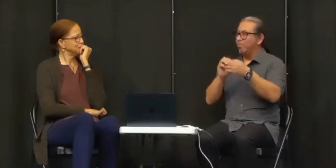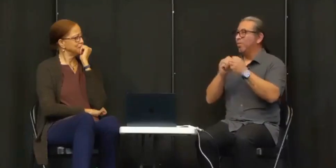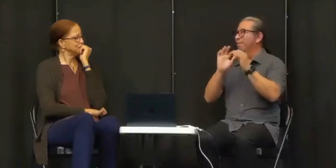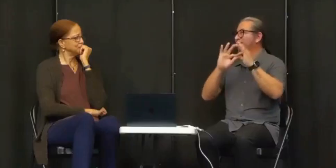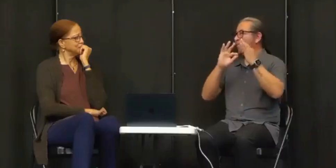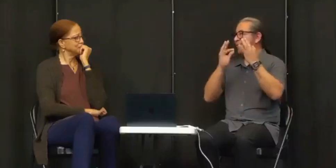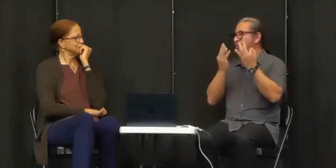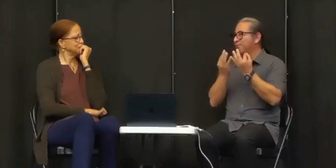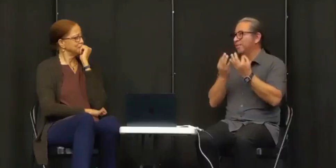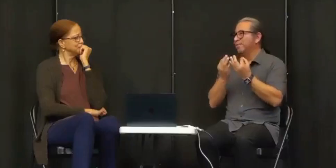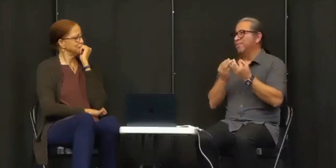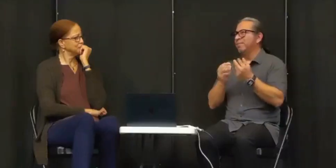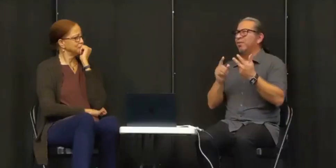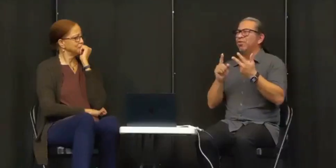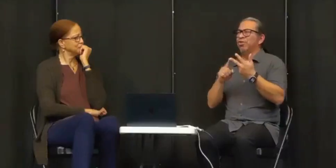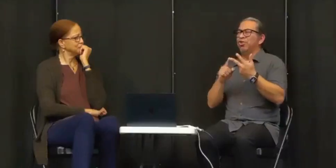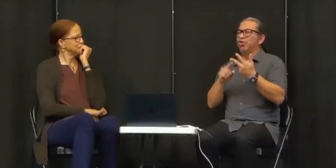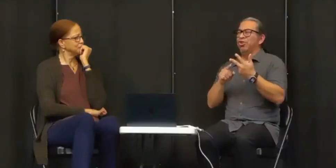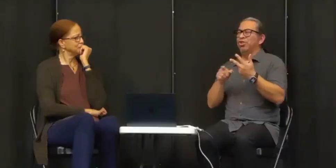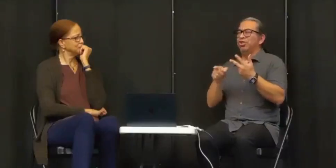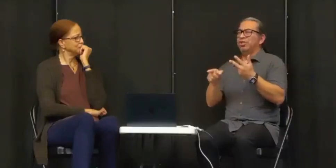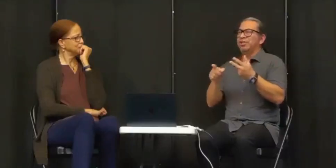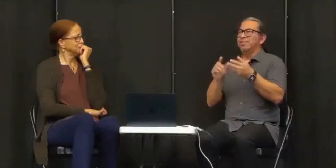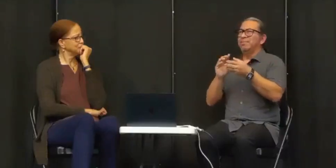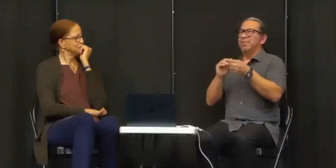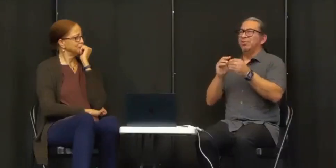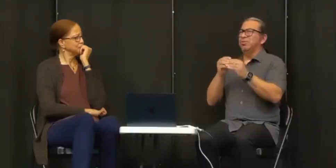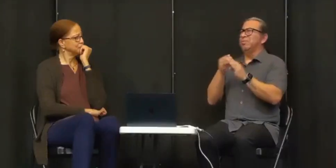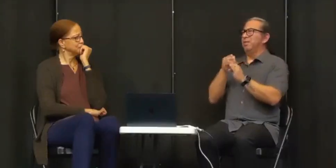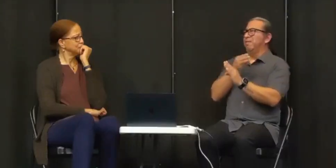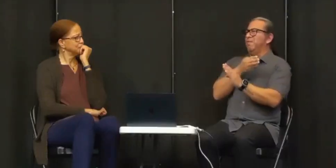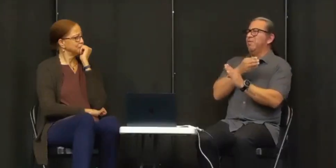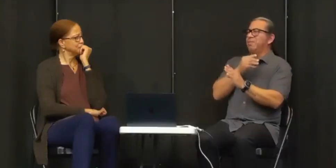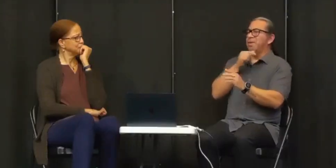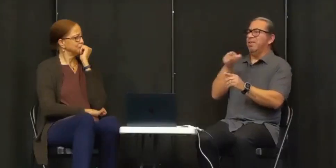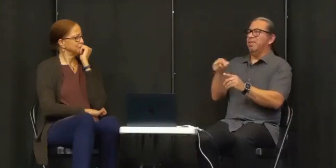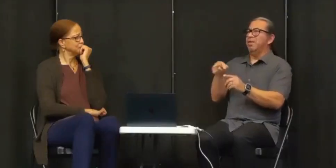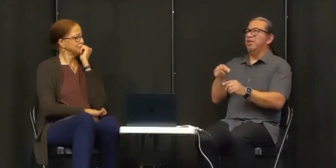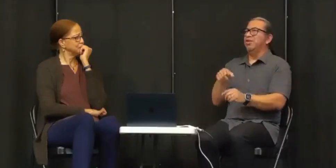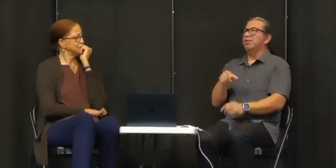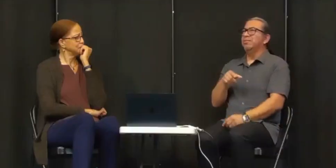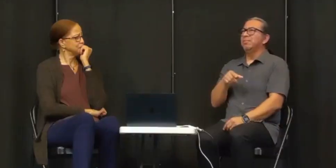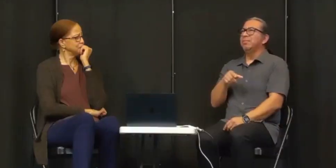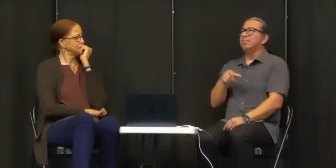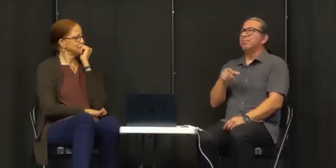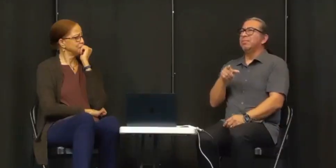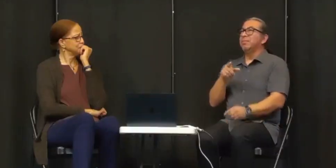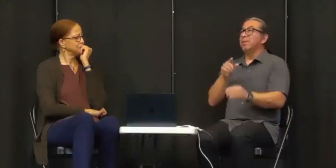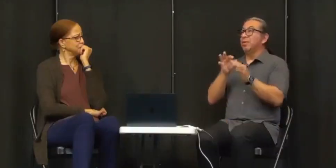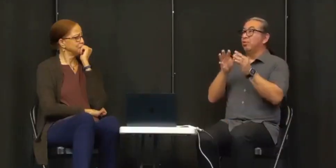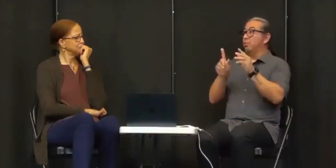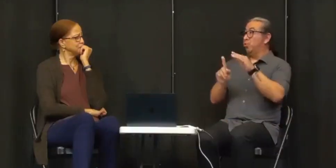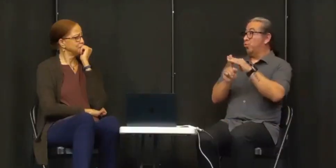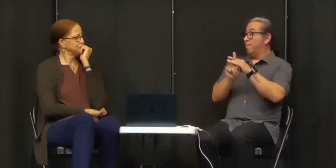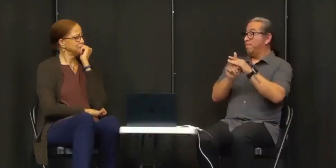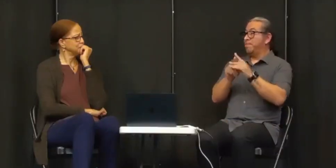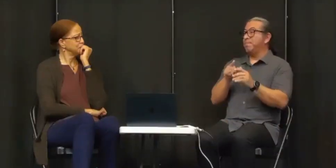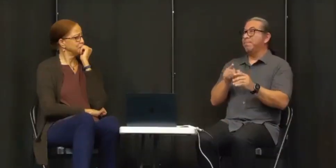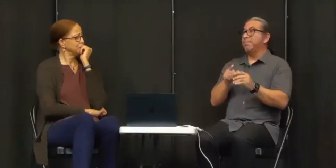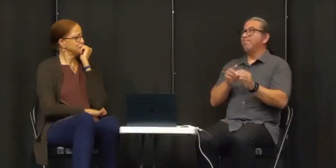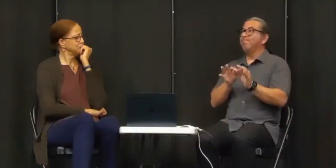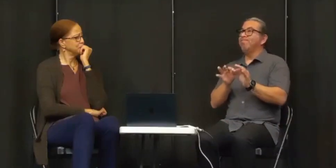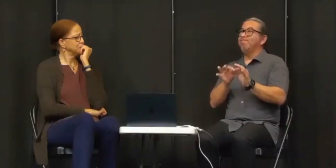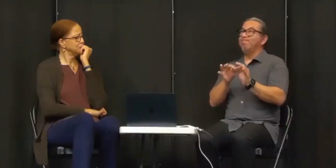for me to connect and bond with my family. Thirdly, mentioned before, not necessarily in this